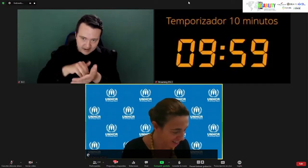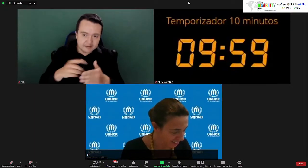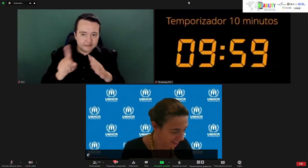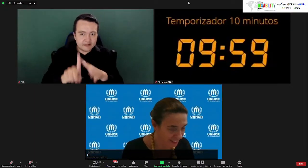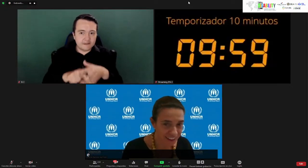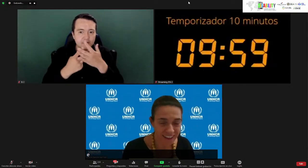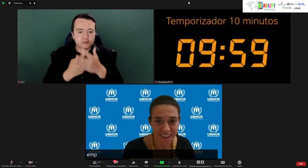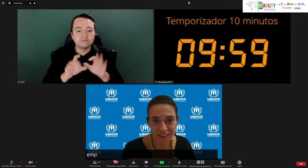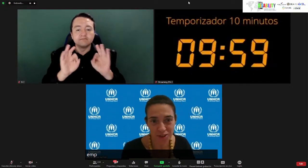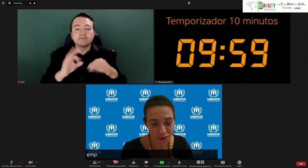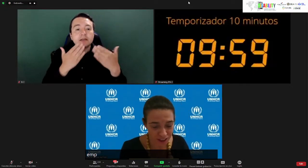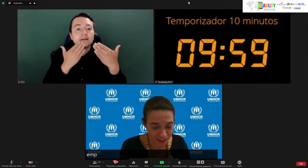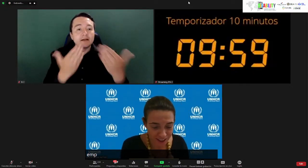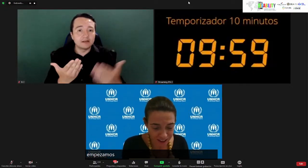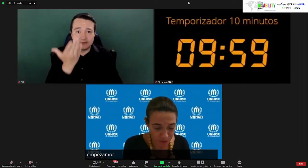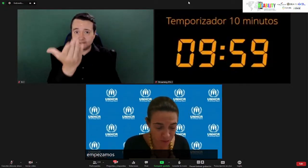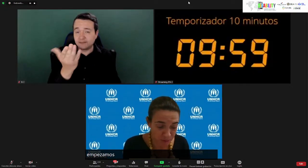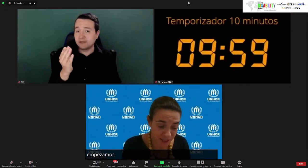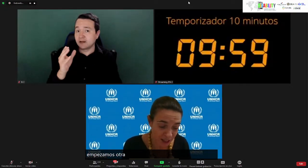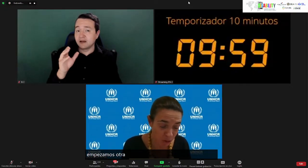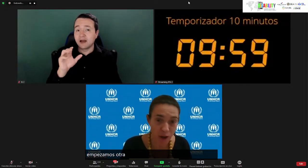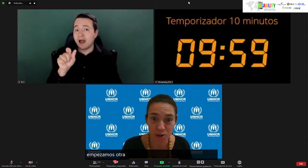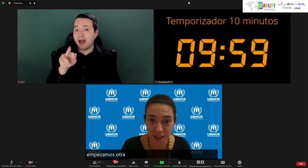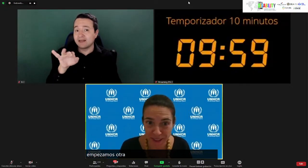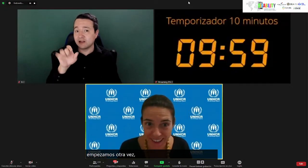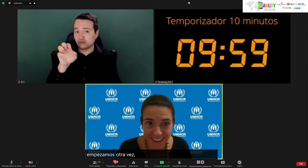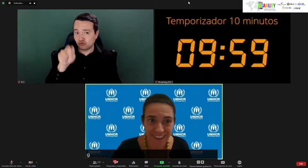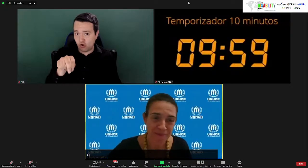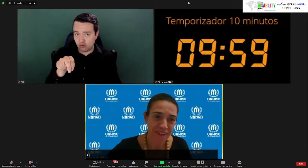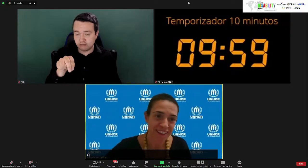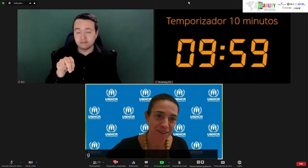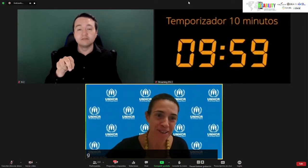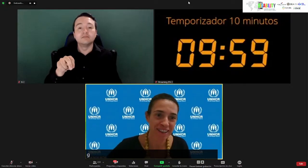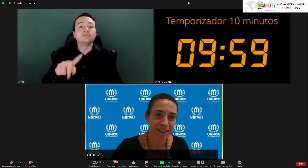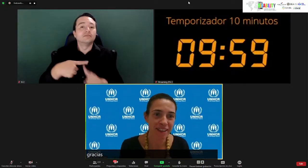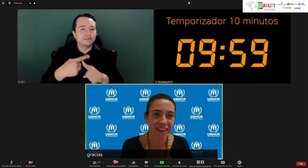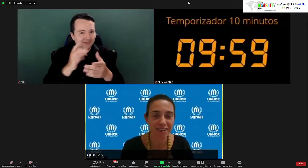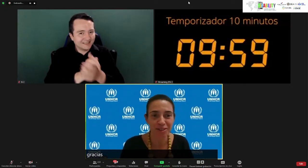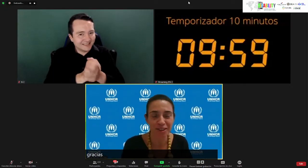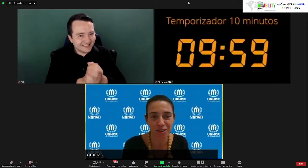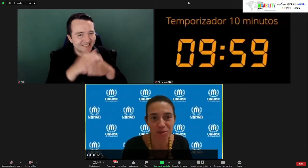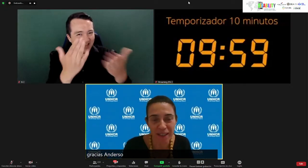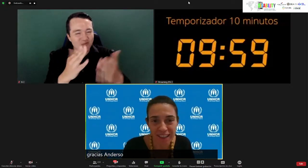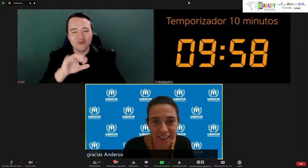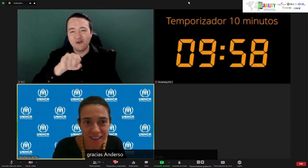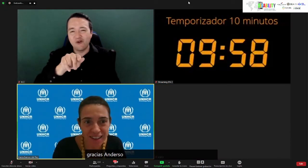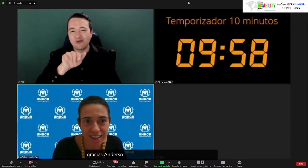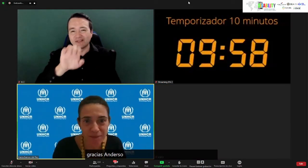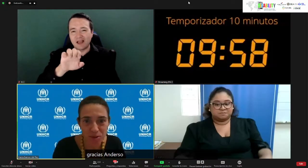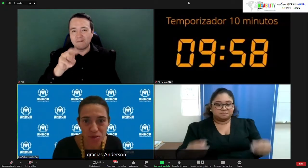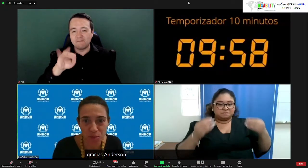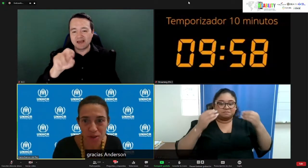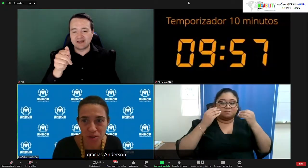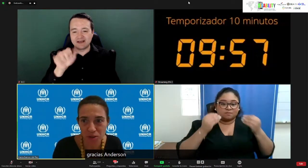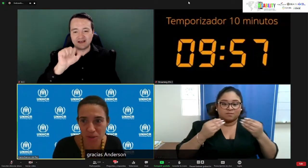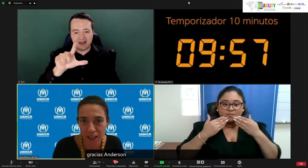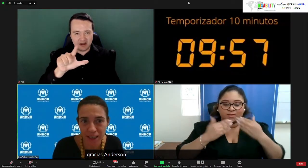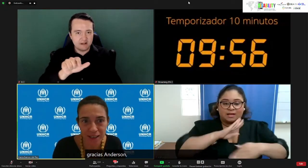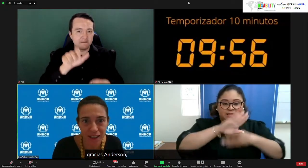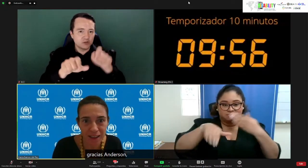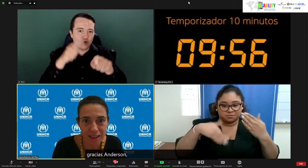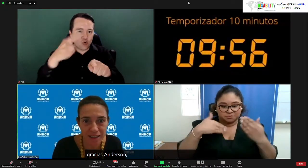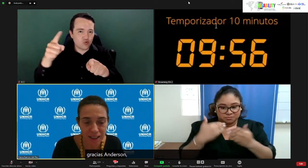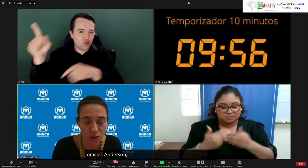so we will resume thank you very much and this song i wanted to greet jose miguel as well on the other